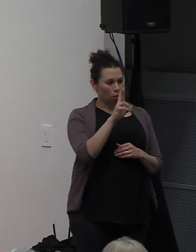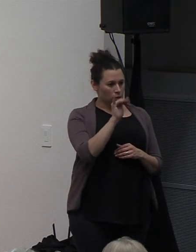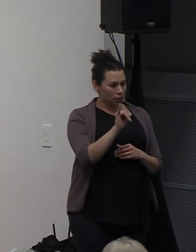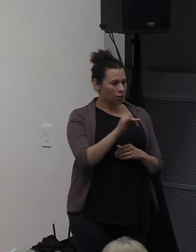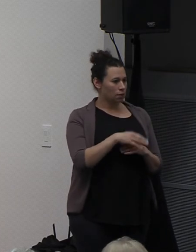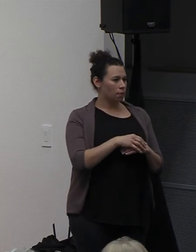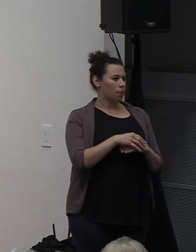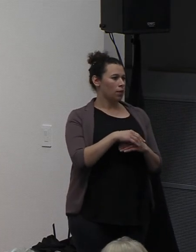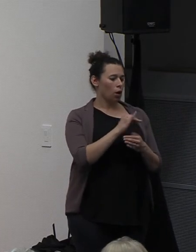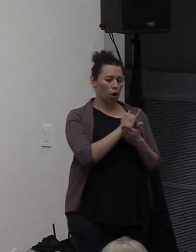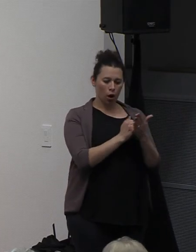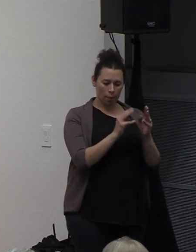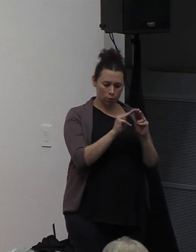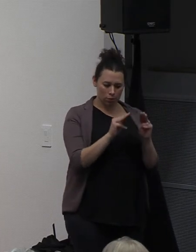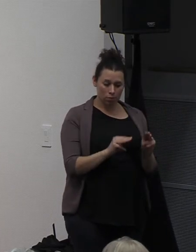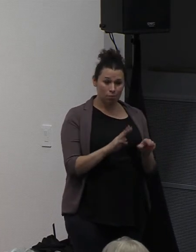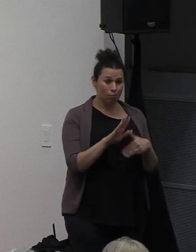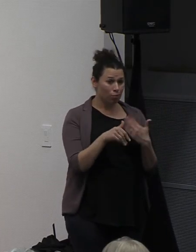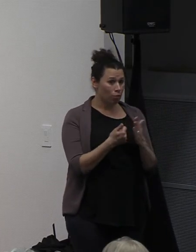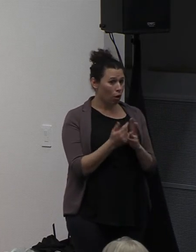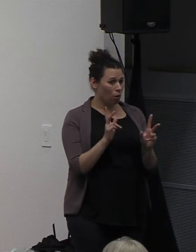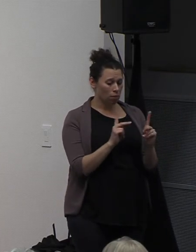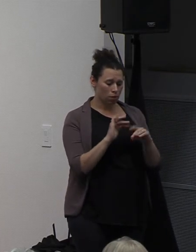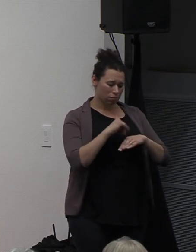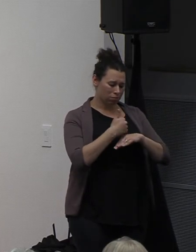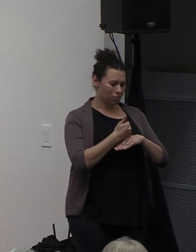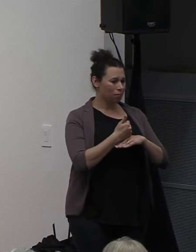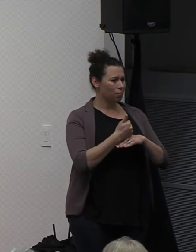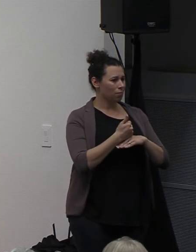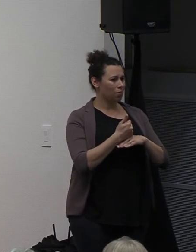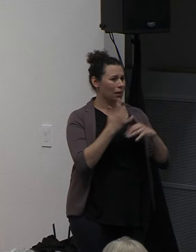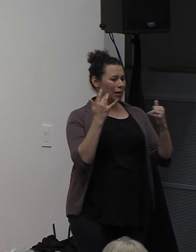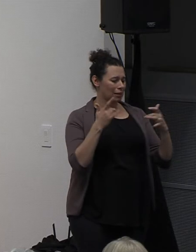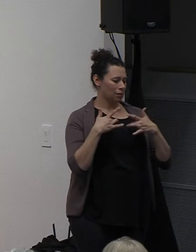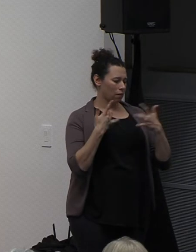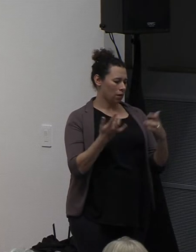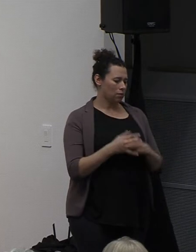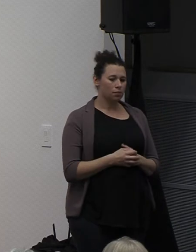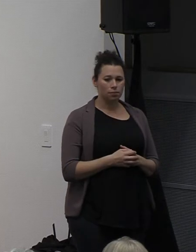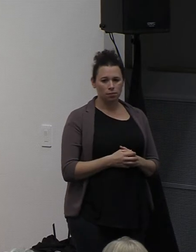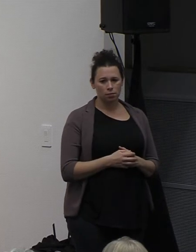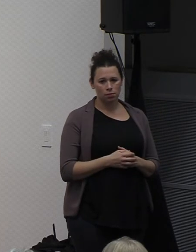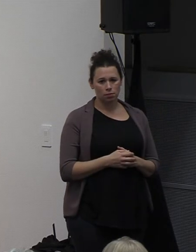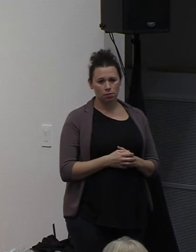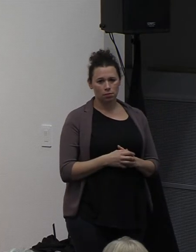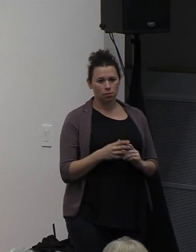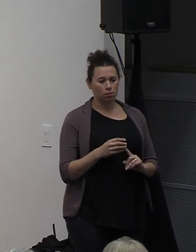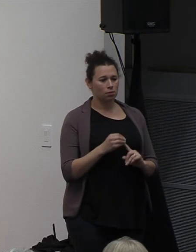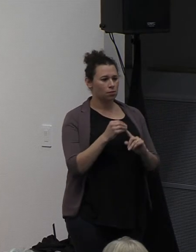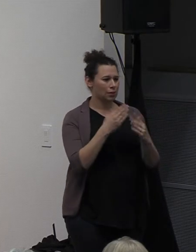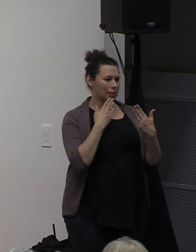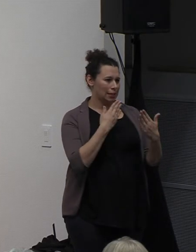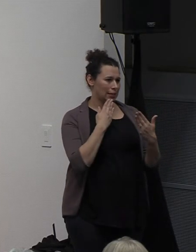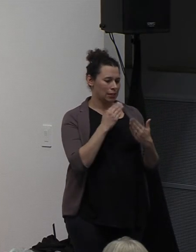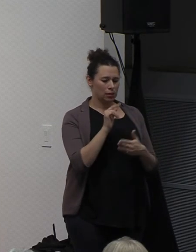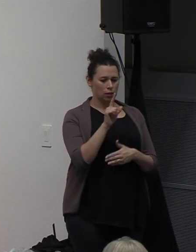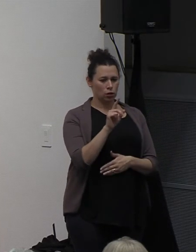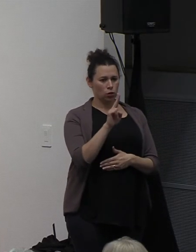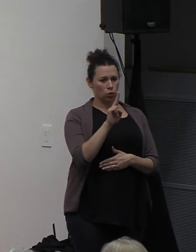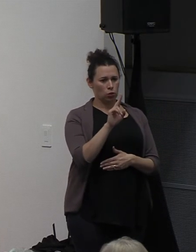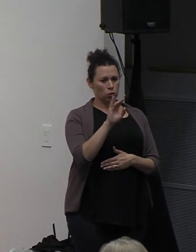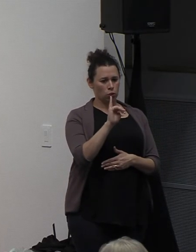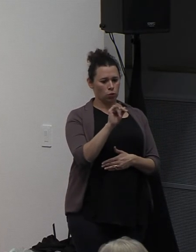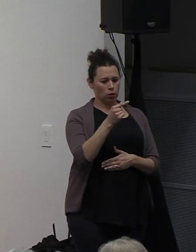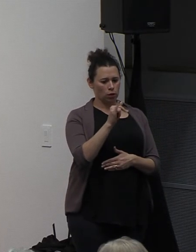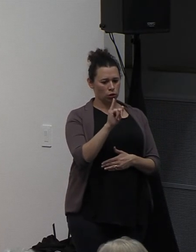and all of who have made tonight's event possible. I would especially thank Luigi Toscano for